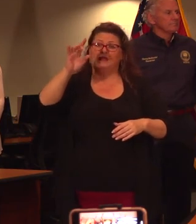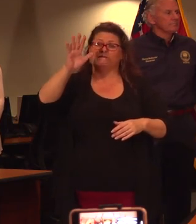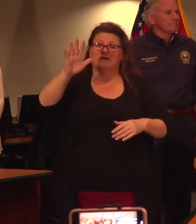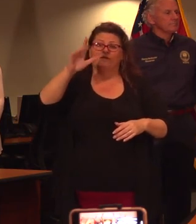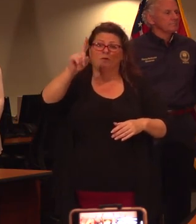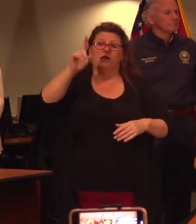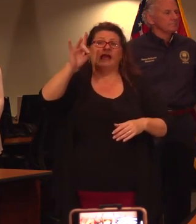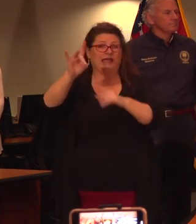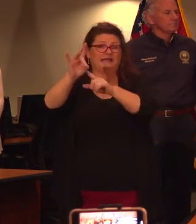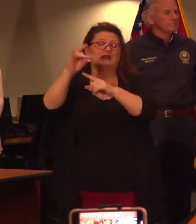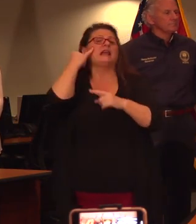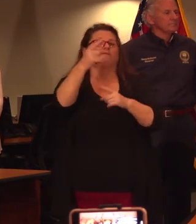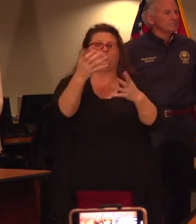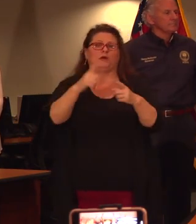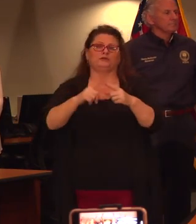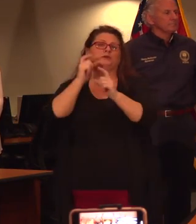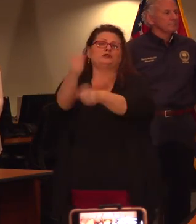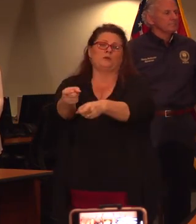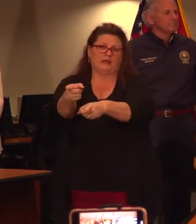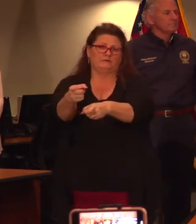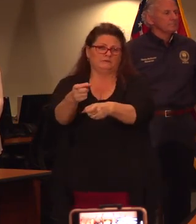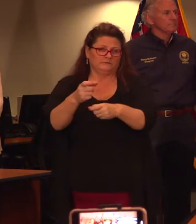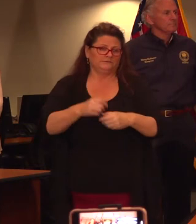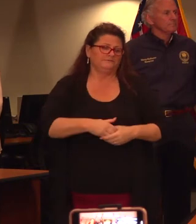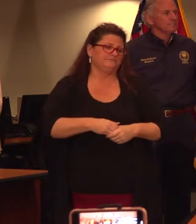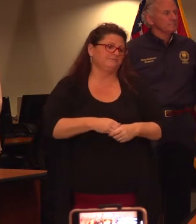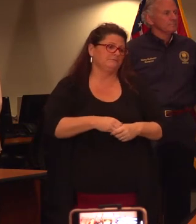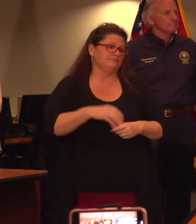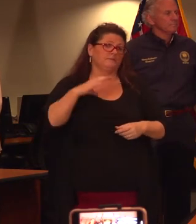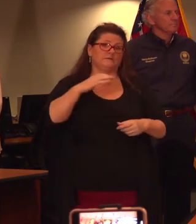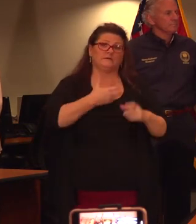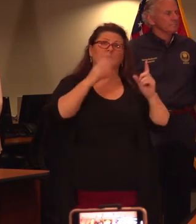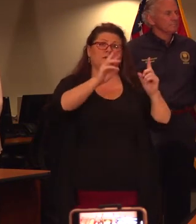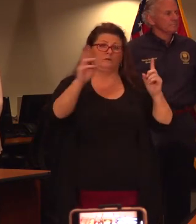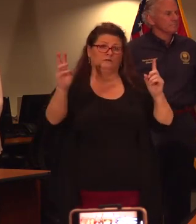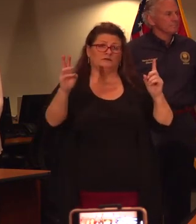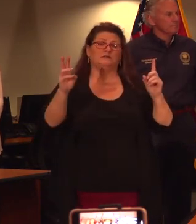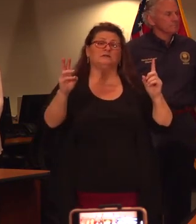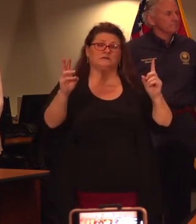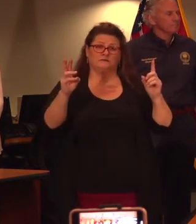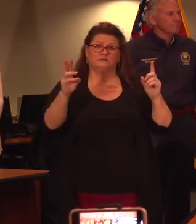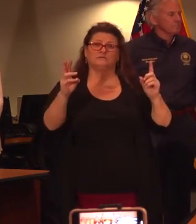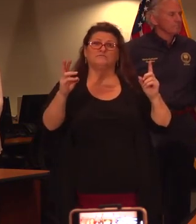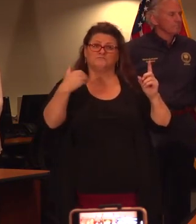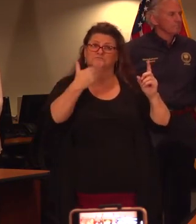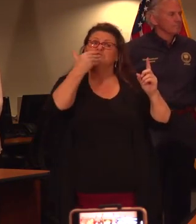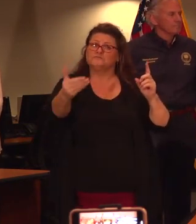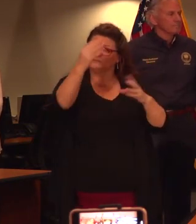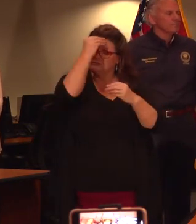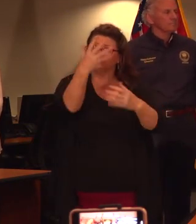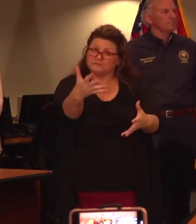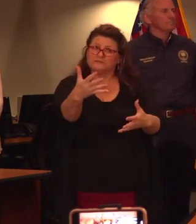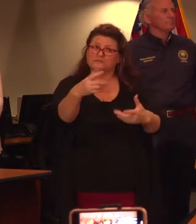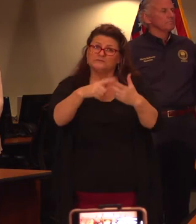803-737-8518 if you have a donation. And then last point just want to mention is our website does in fact have lots of good information to